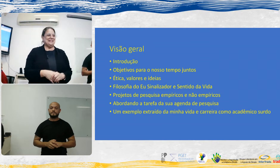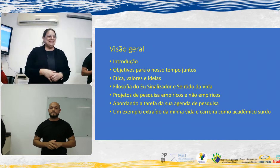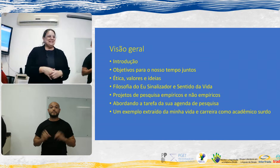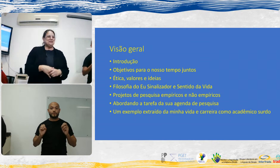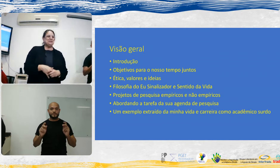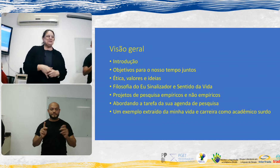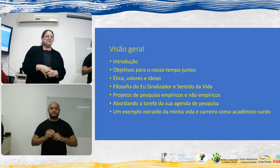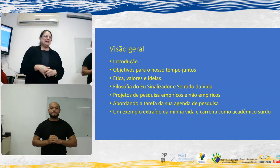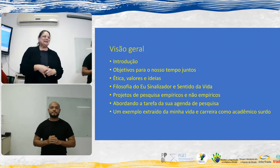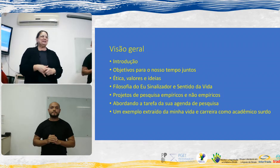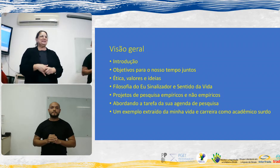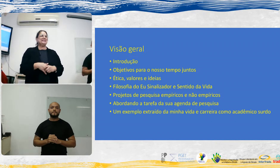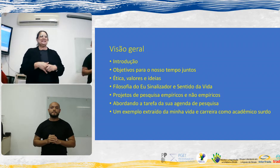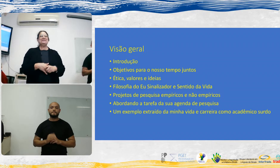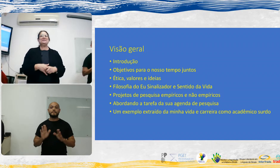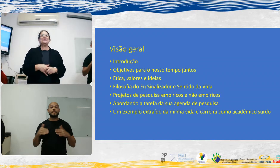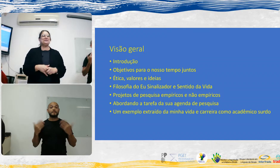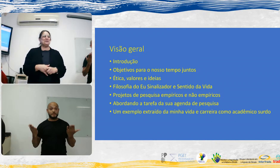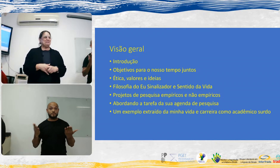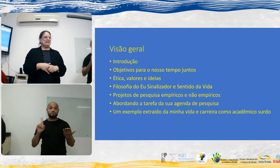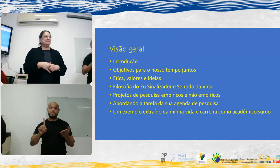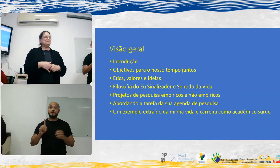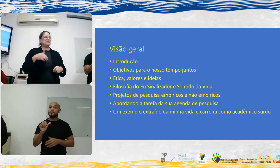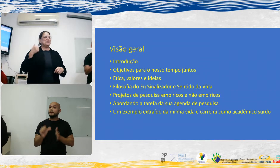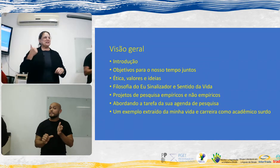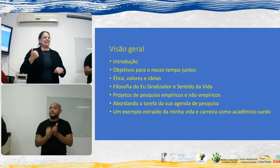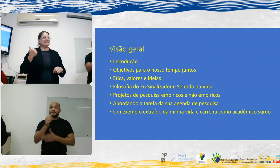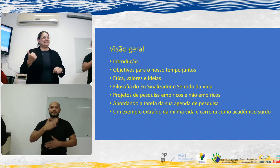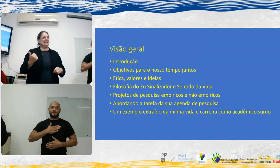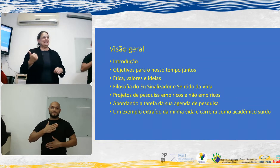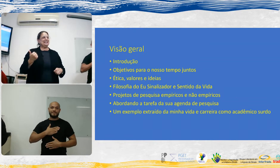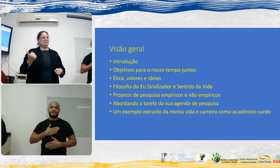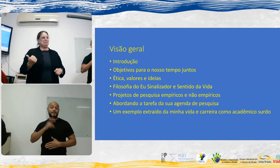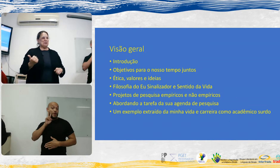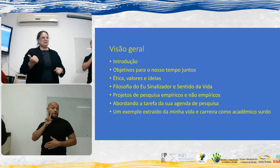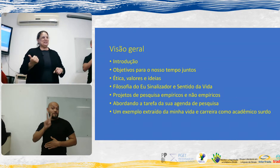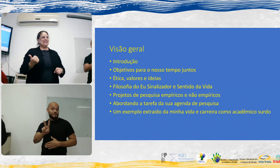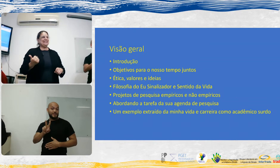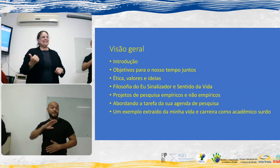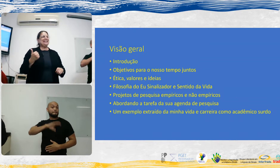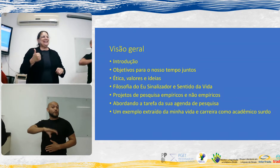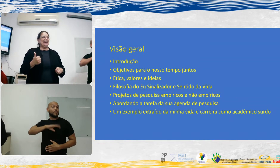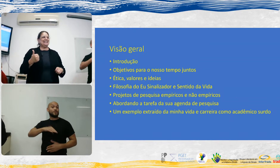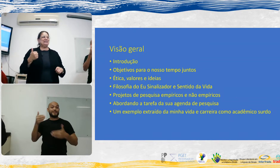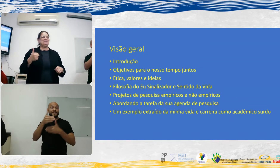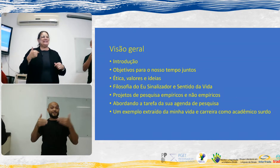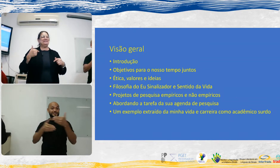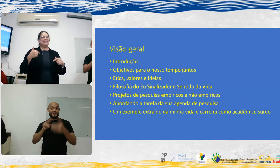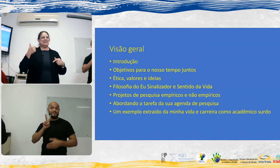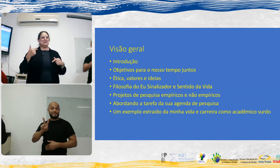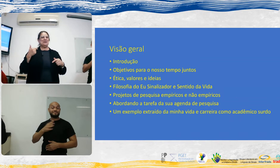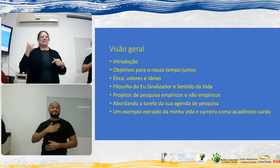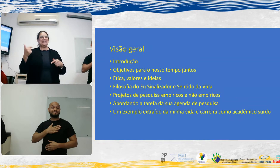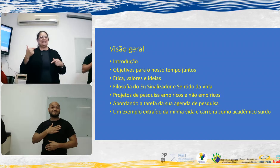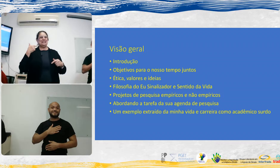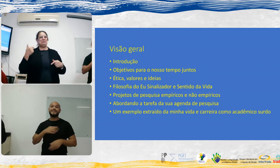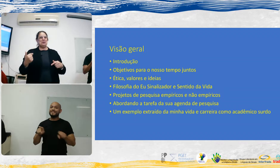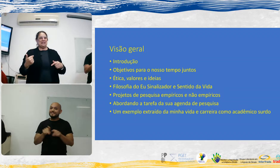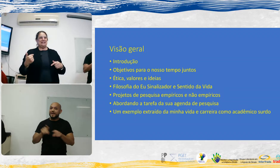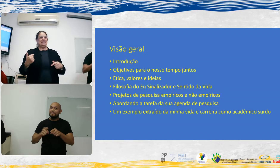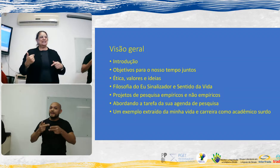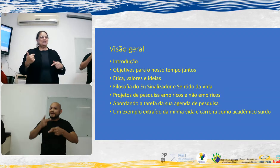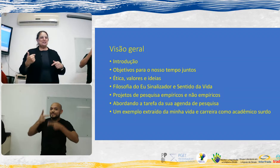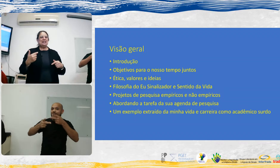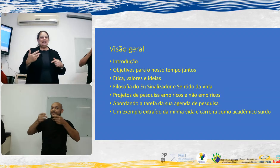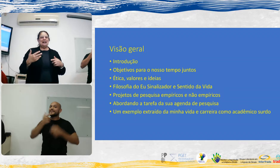Okay, so this is a first for me to be looking at slides in Portuguese and to be giving a talk in